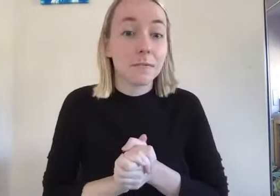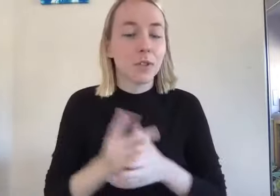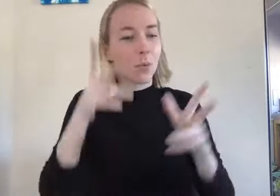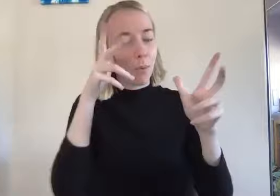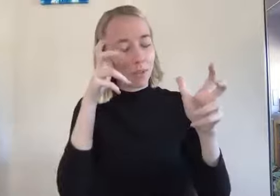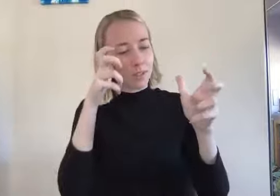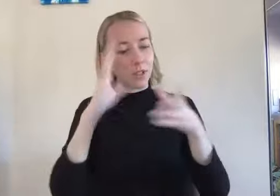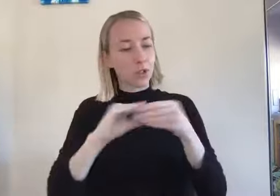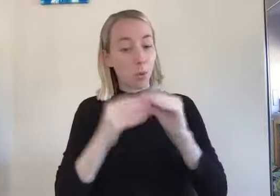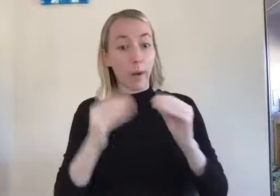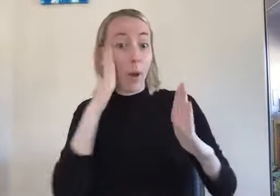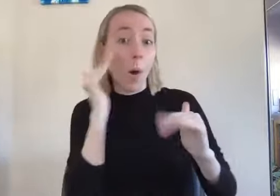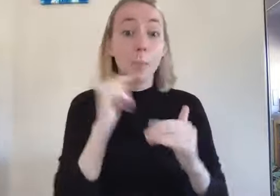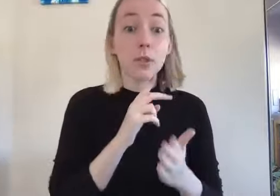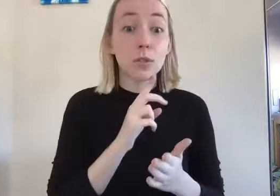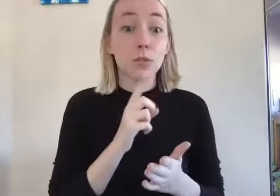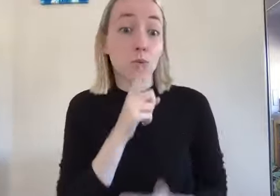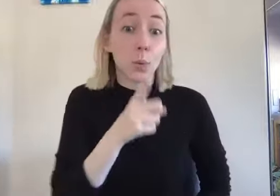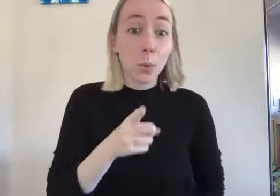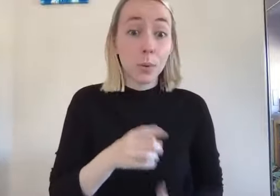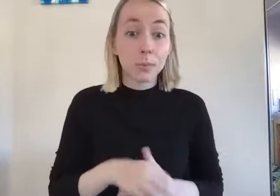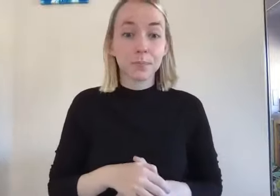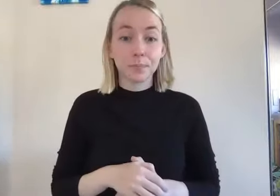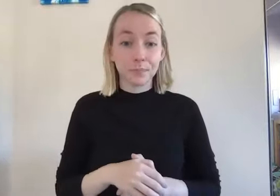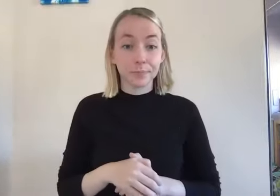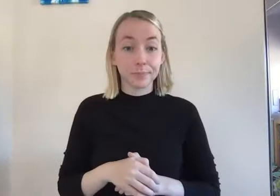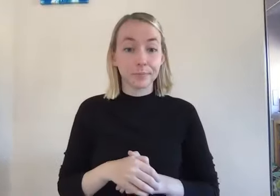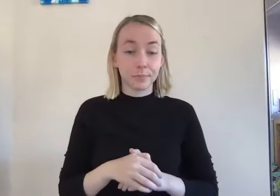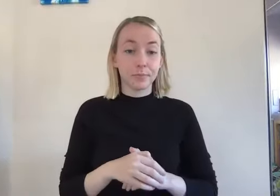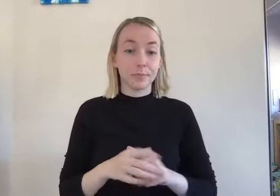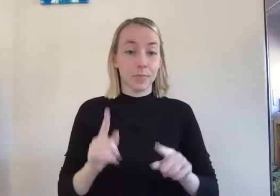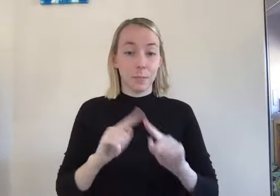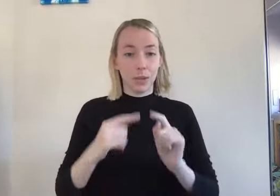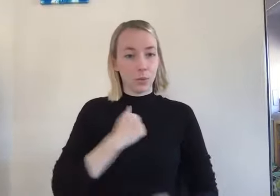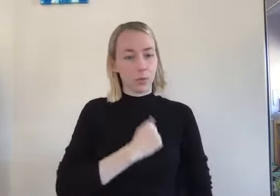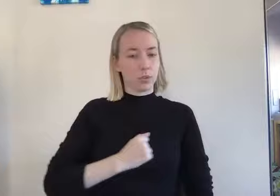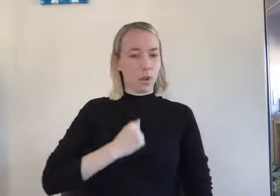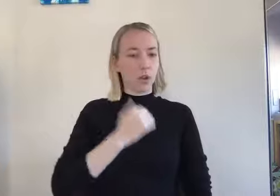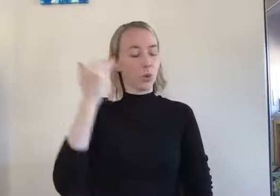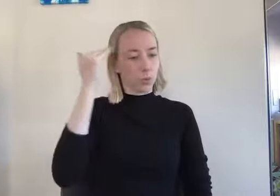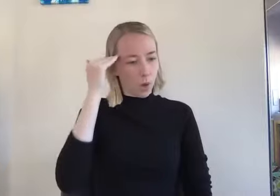that the stories these people are telling are true stories, But when you do that, when you make an amends that